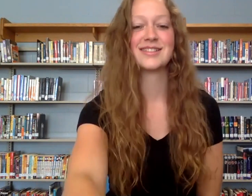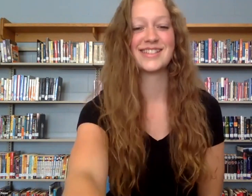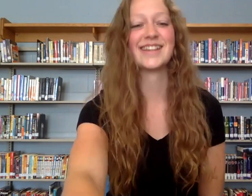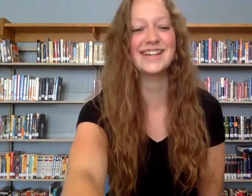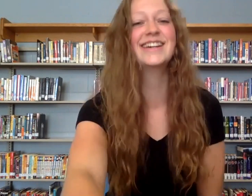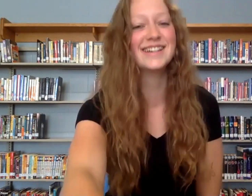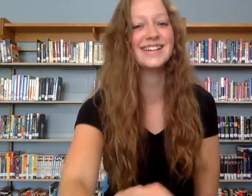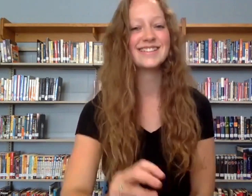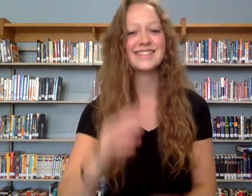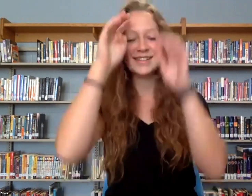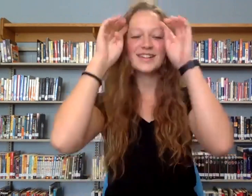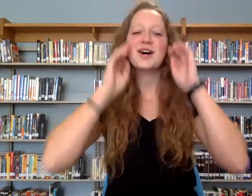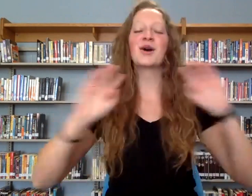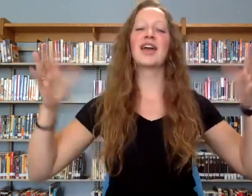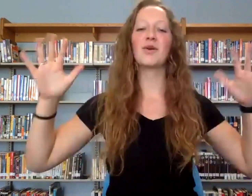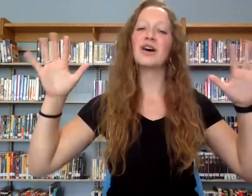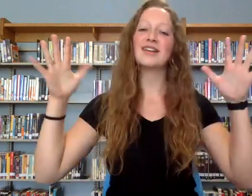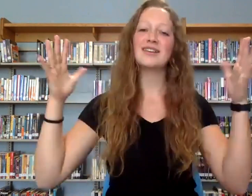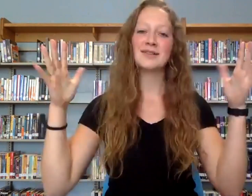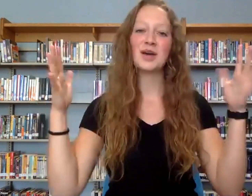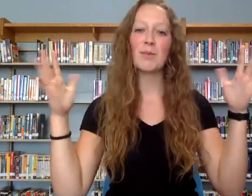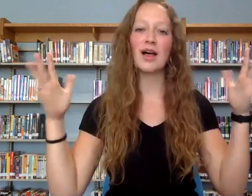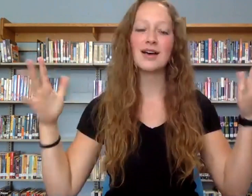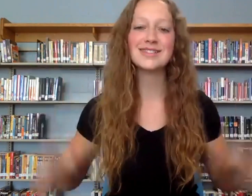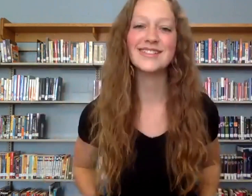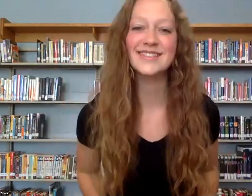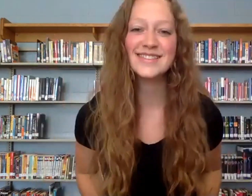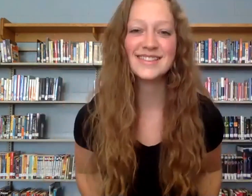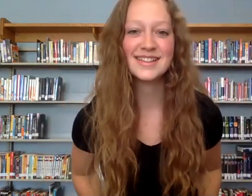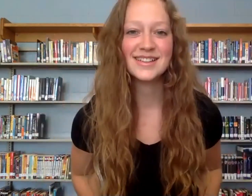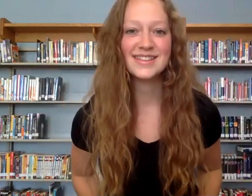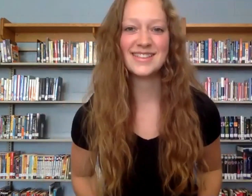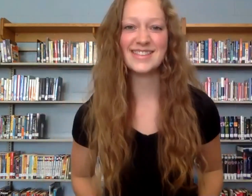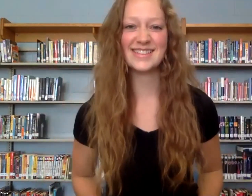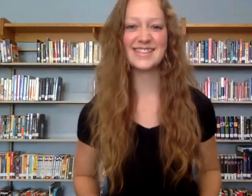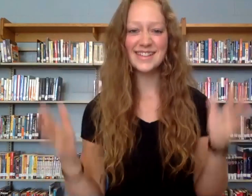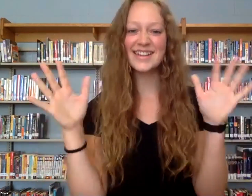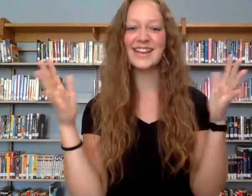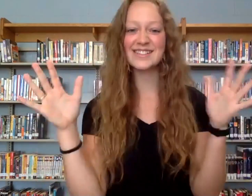Jenna. Okay, everyone. I was good. Applause. Yay for everyone. Lots of applause.